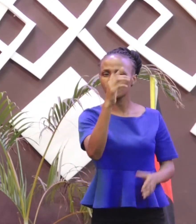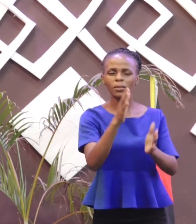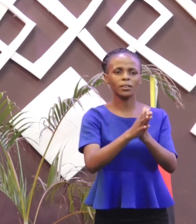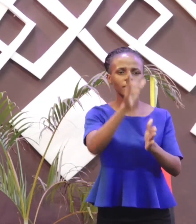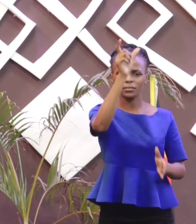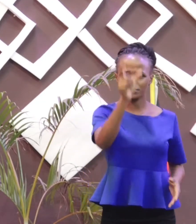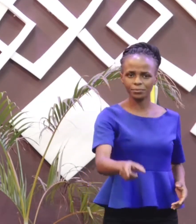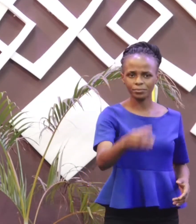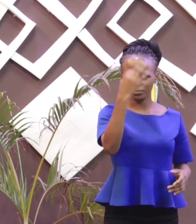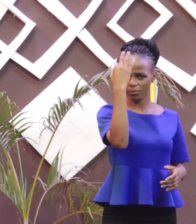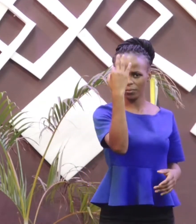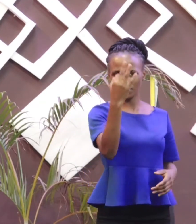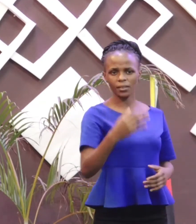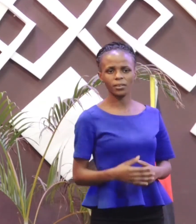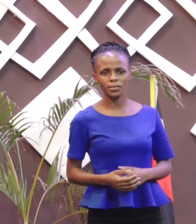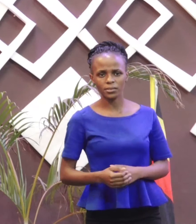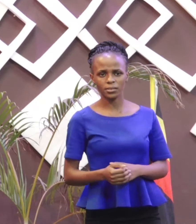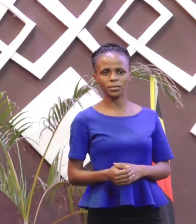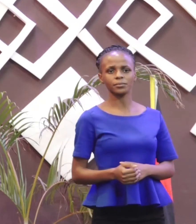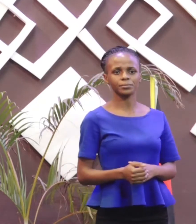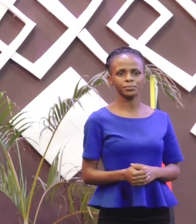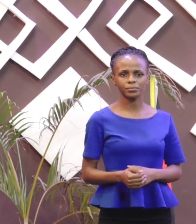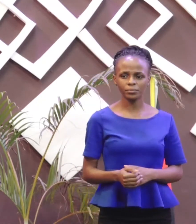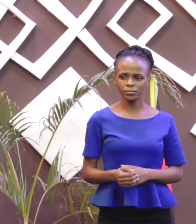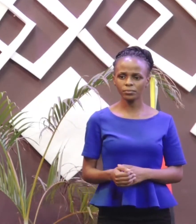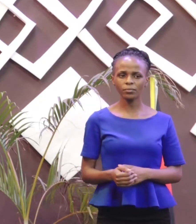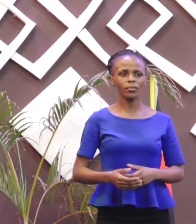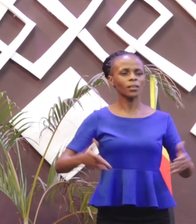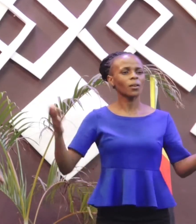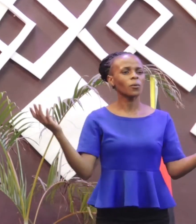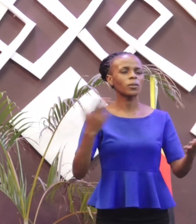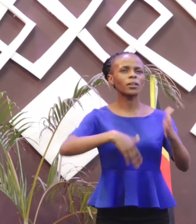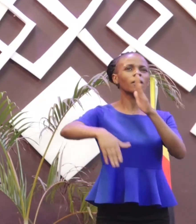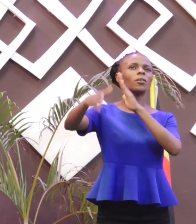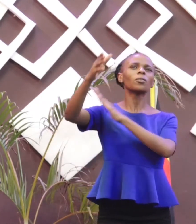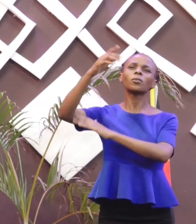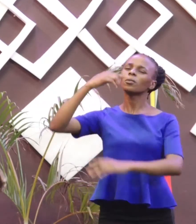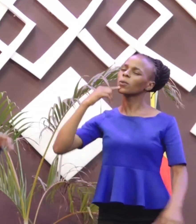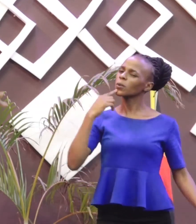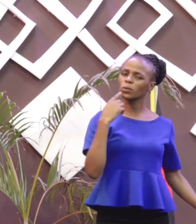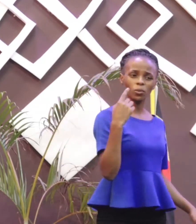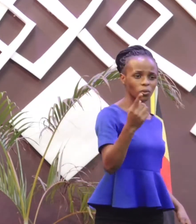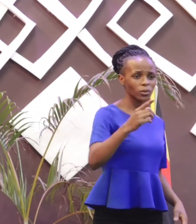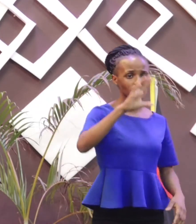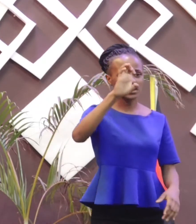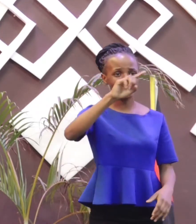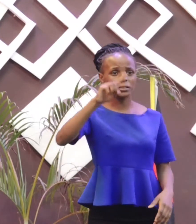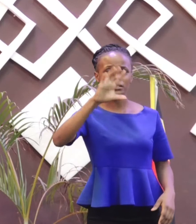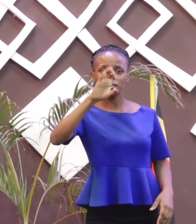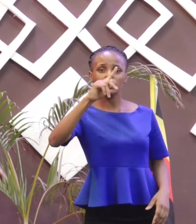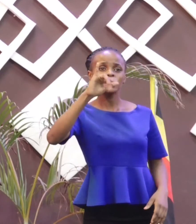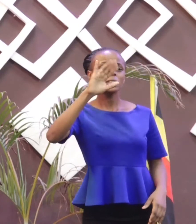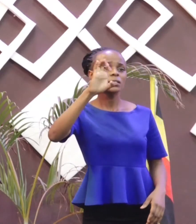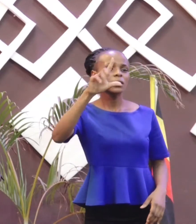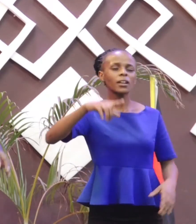chere sule soka paka kuyokusatu. Where God tells Ezekiel that get the scroll,